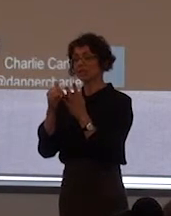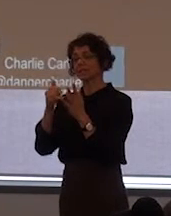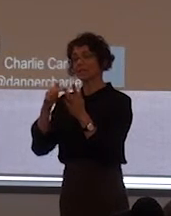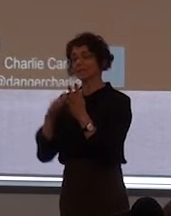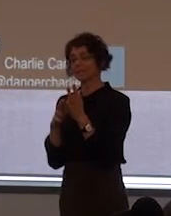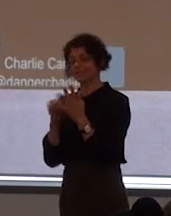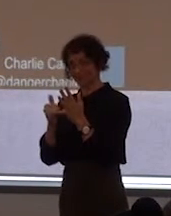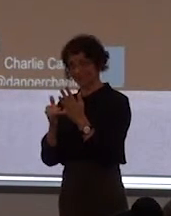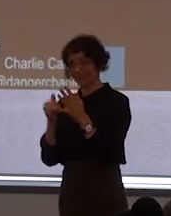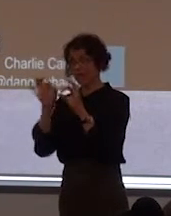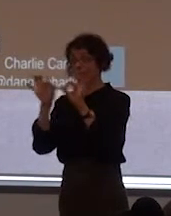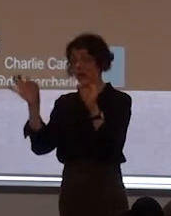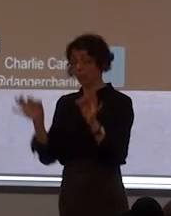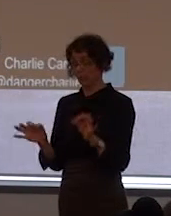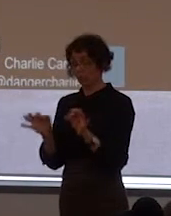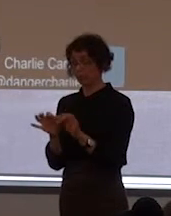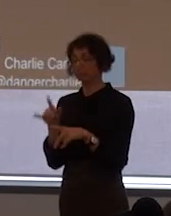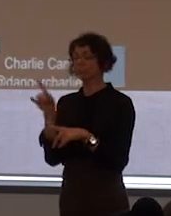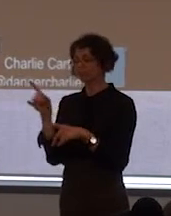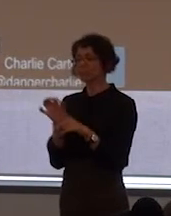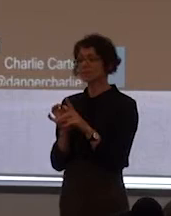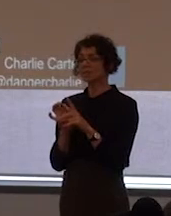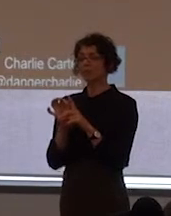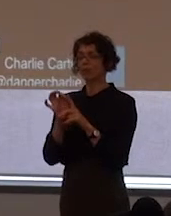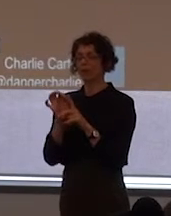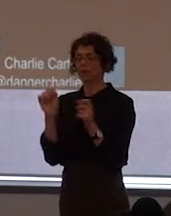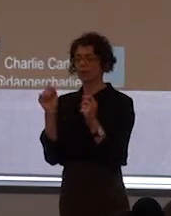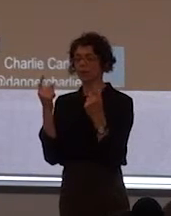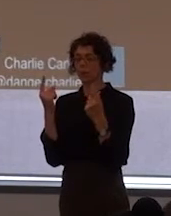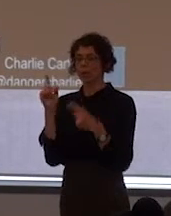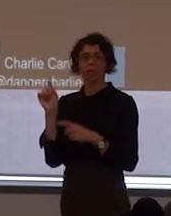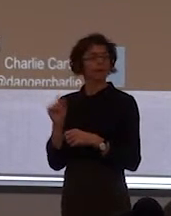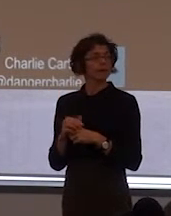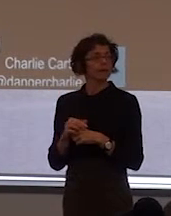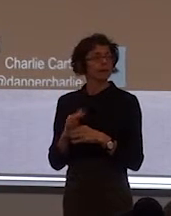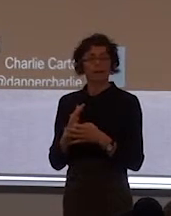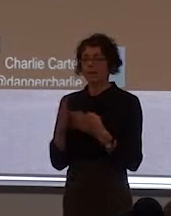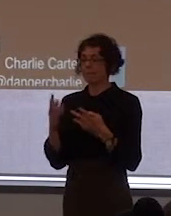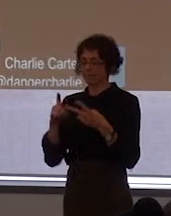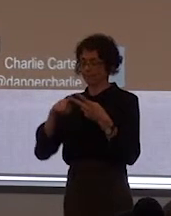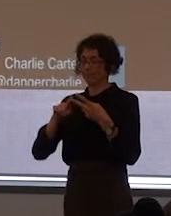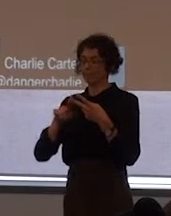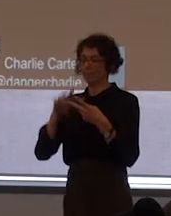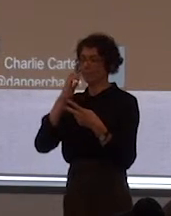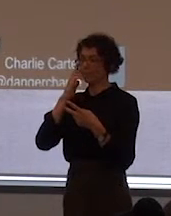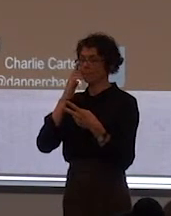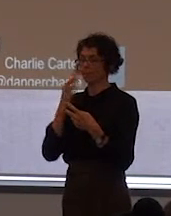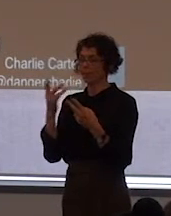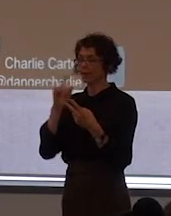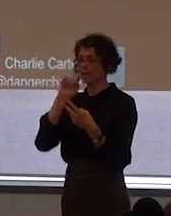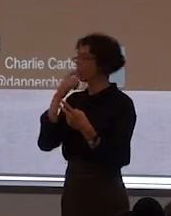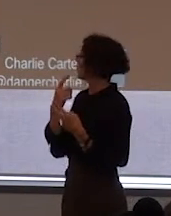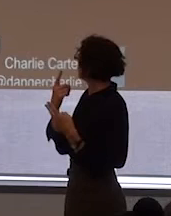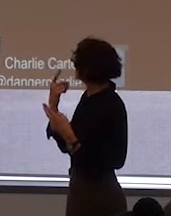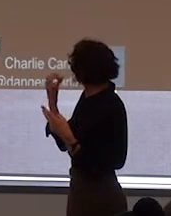and yeah, it's getting better, but just be aware of that. Many will not pass WCAG 2.0